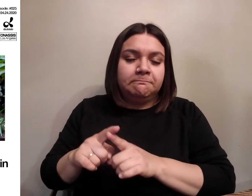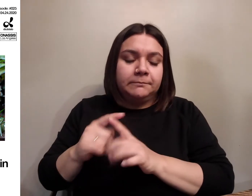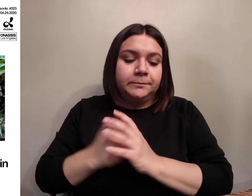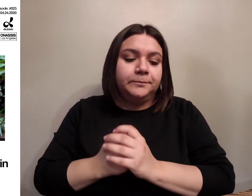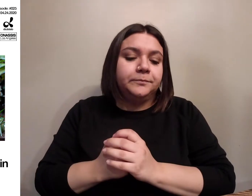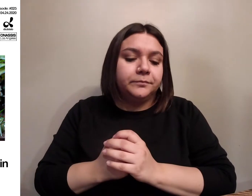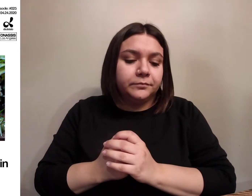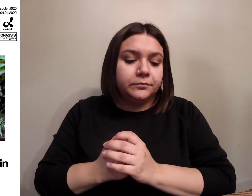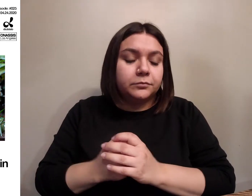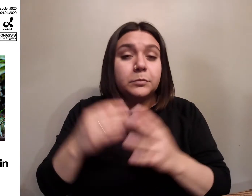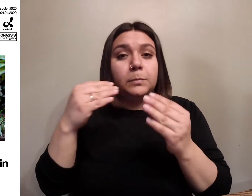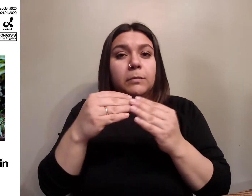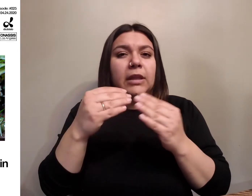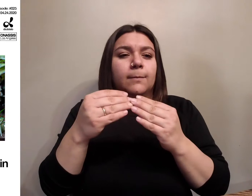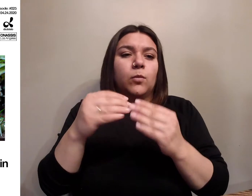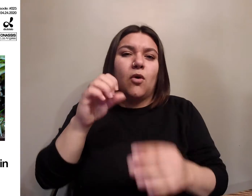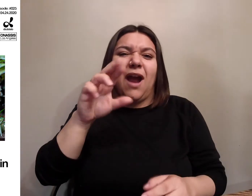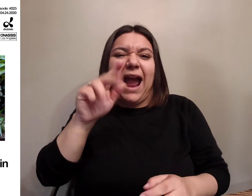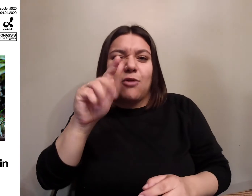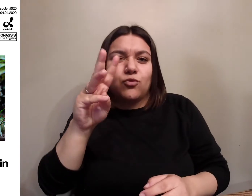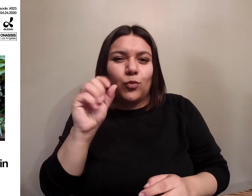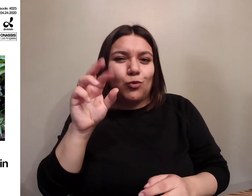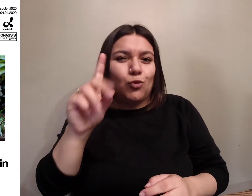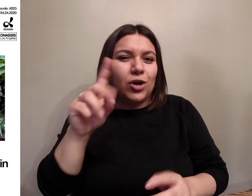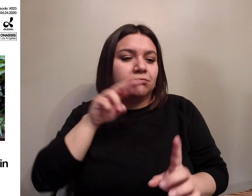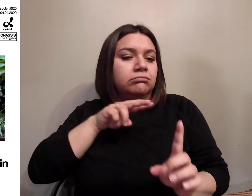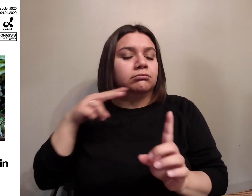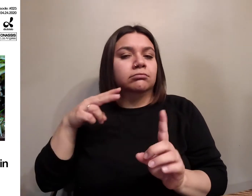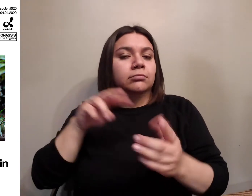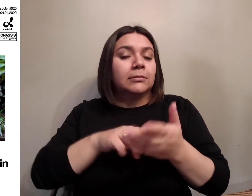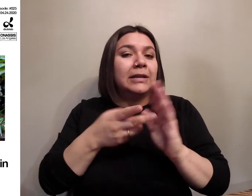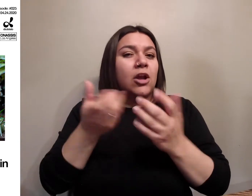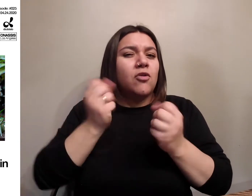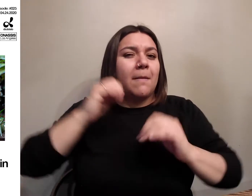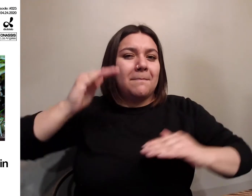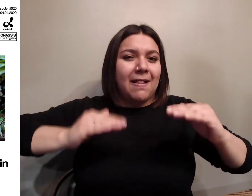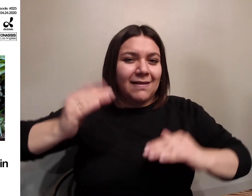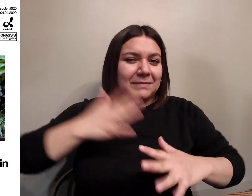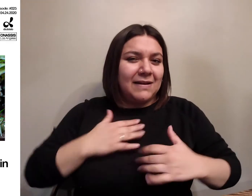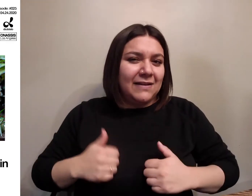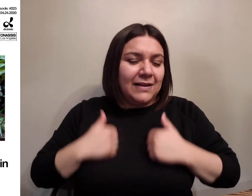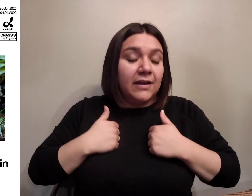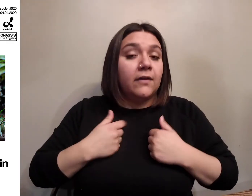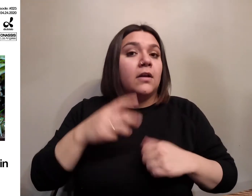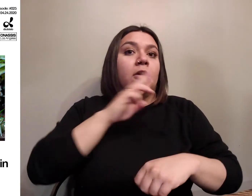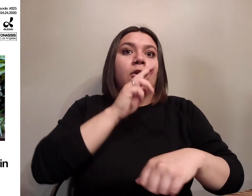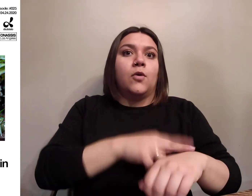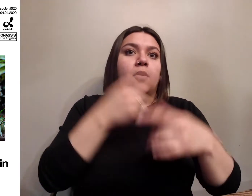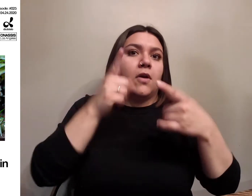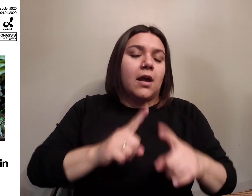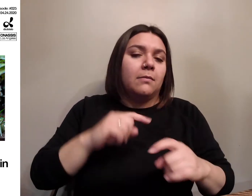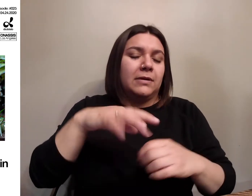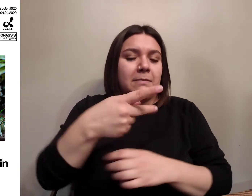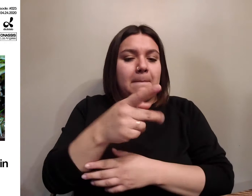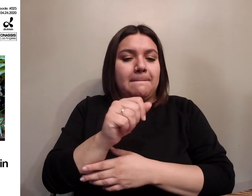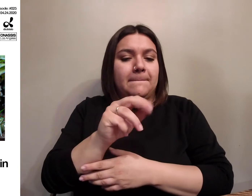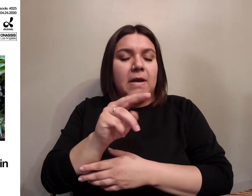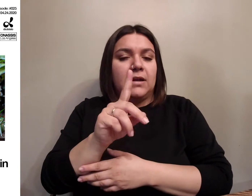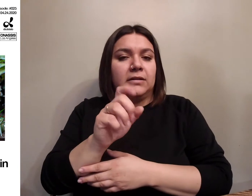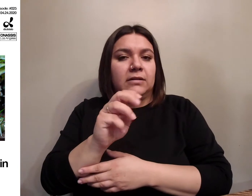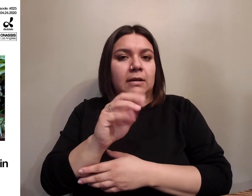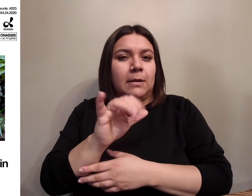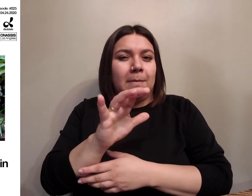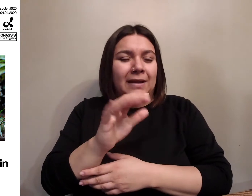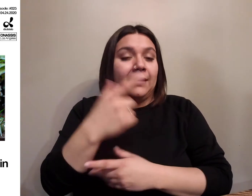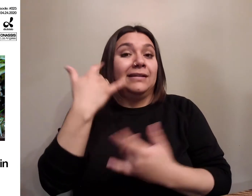as an author who loves to do events, public events, which is more outward looking. Right. So I've